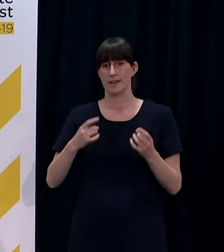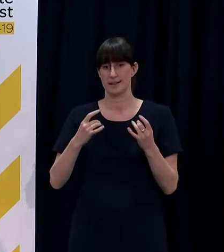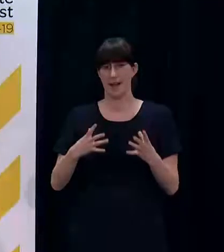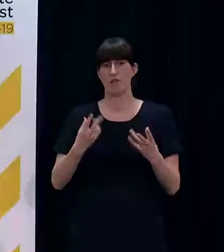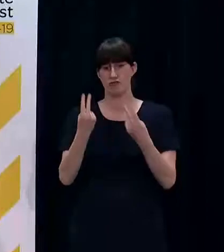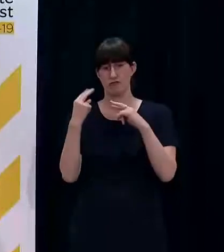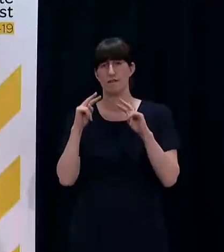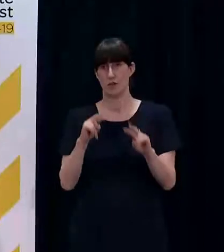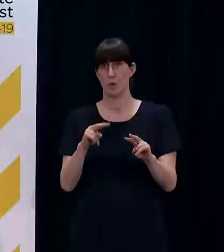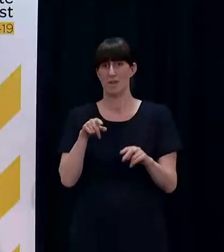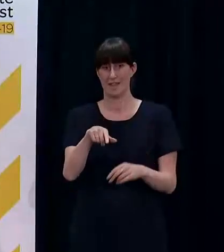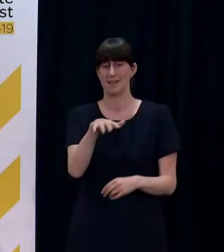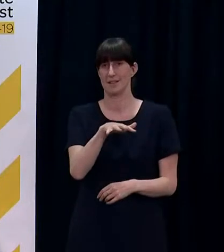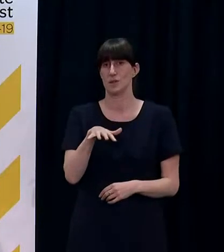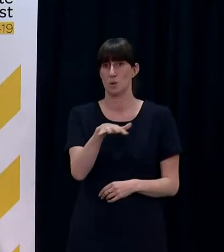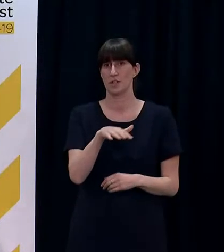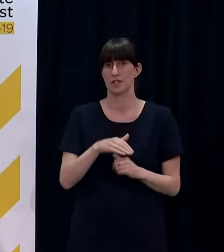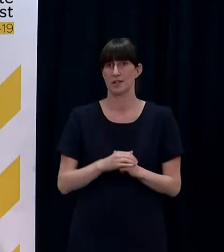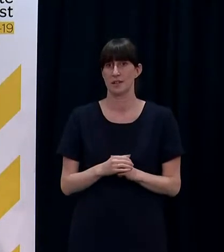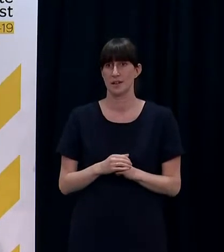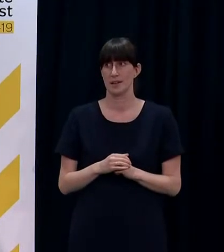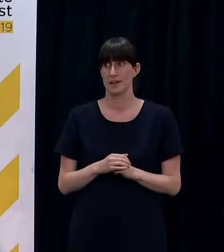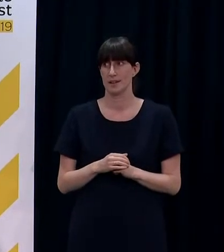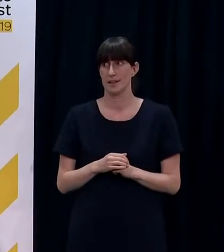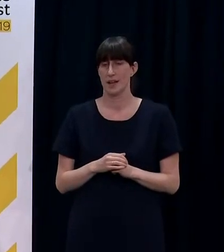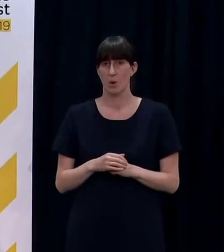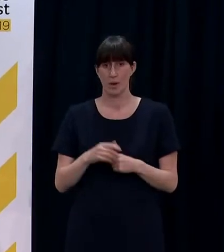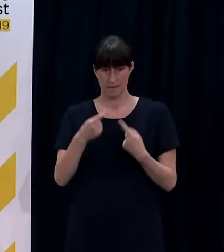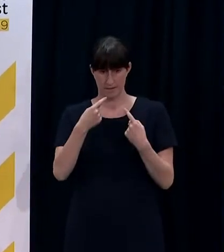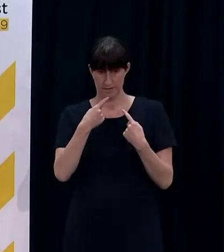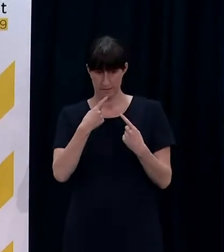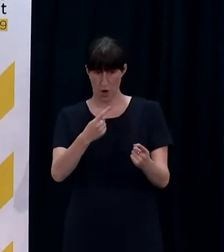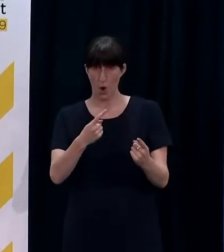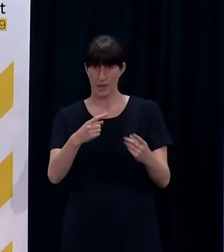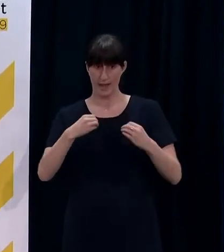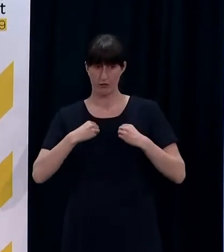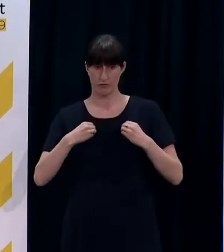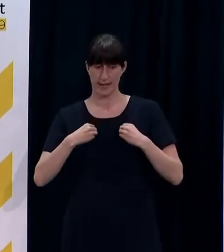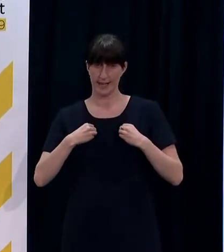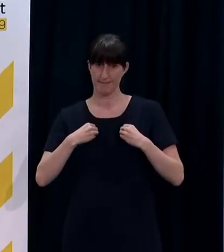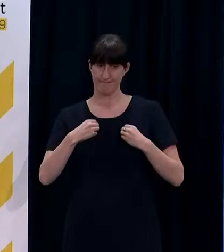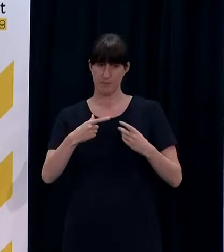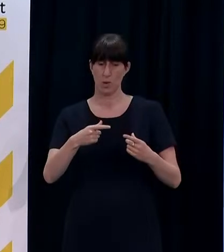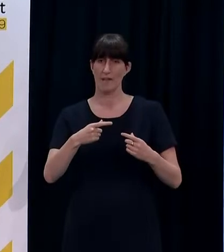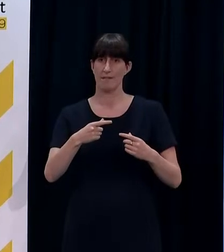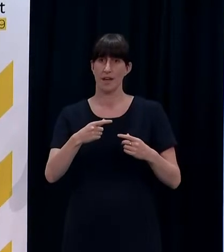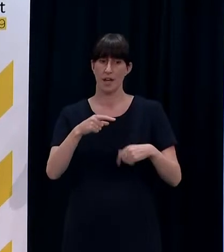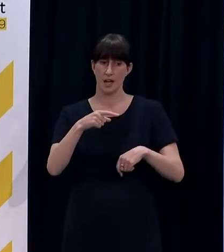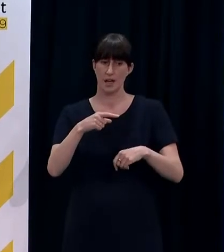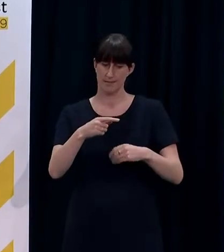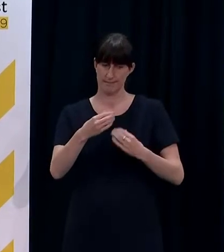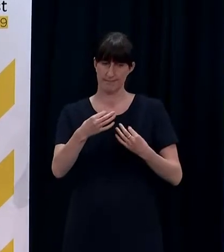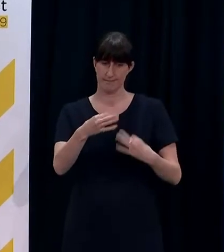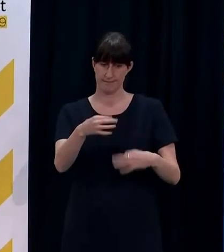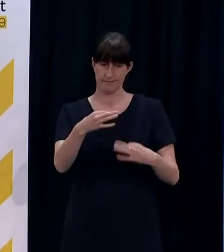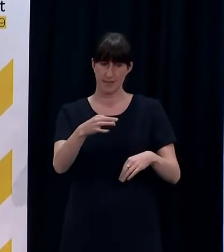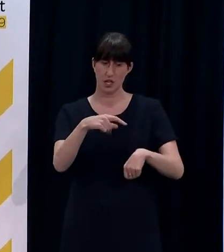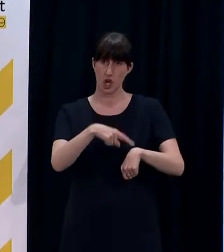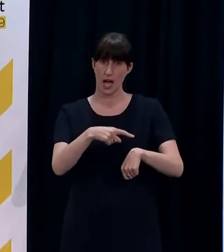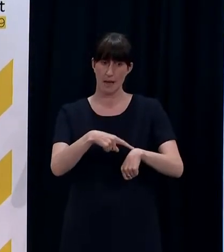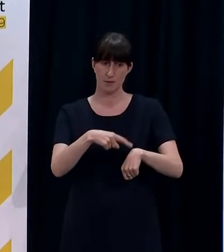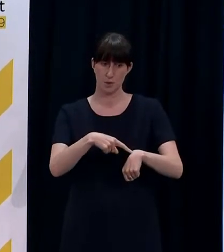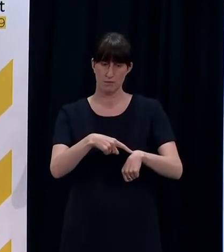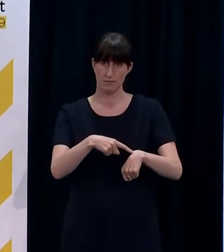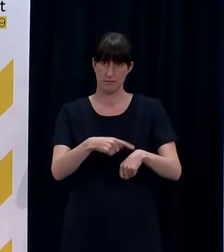one of the main reasons that we've now given a notice period for this industry. I too found the report quite tough going